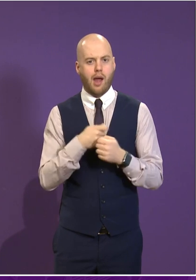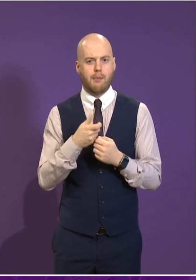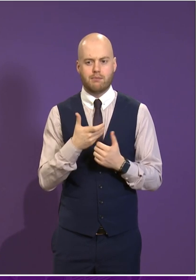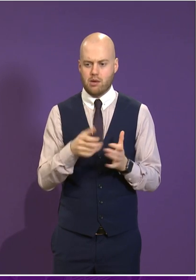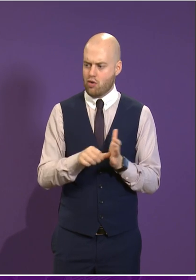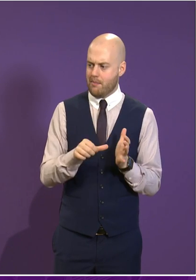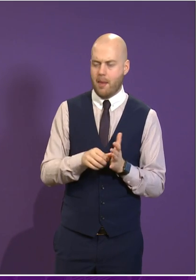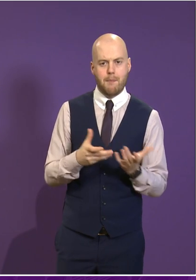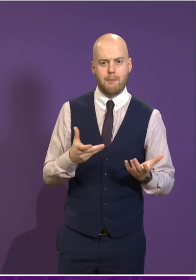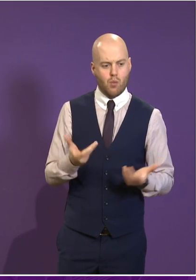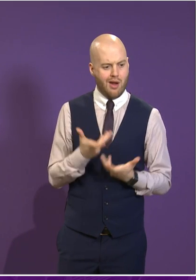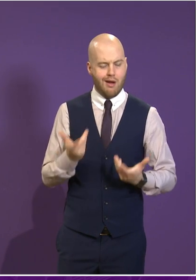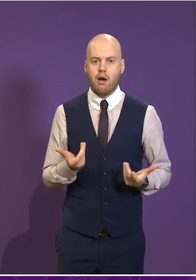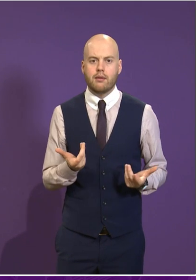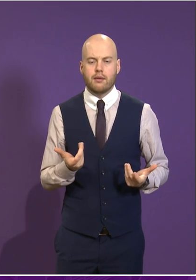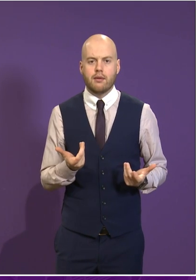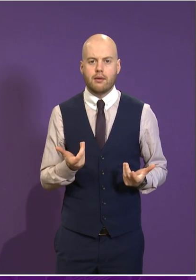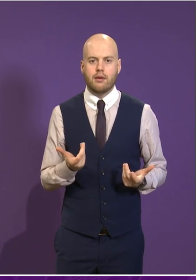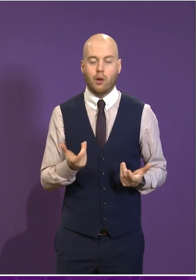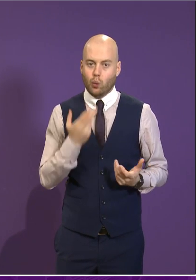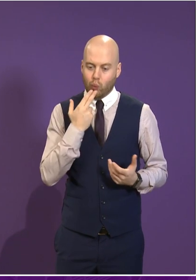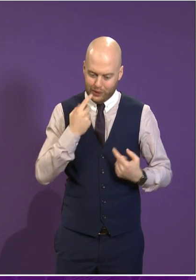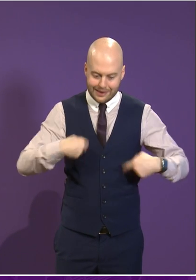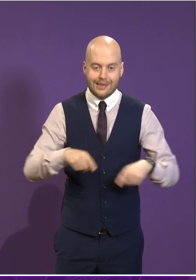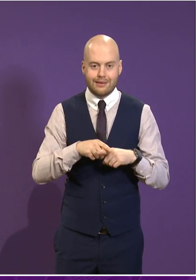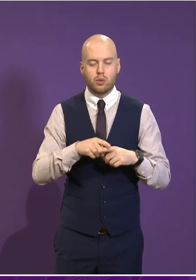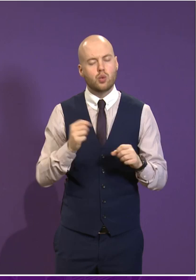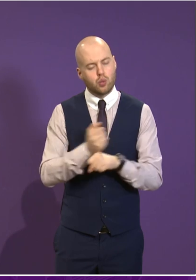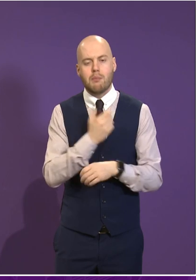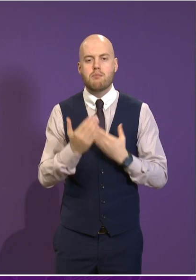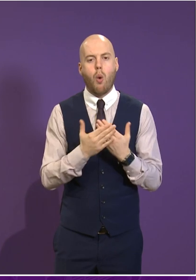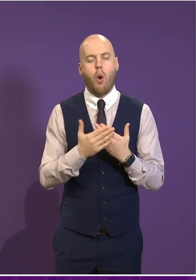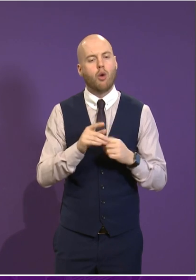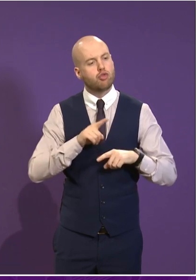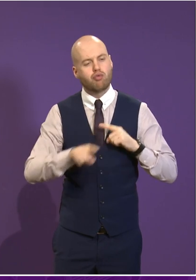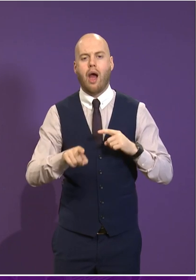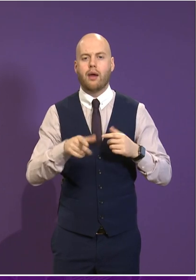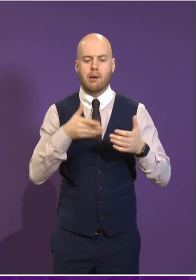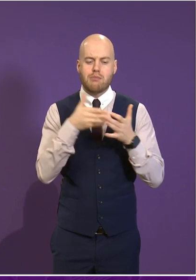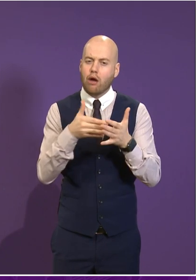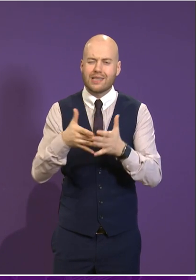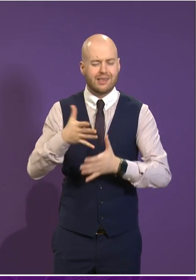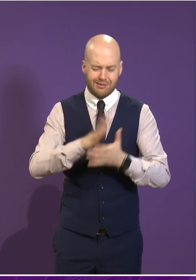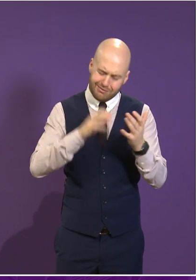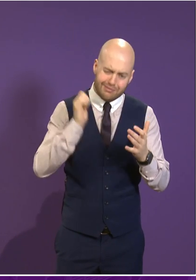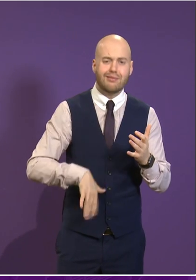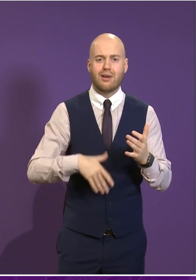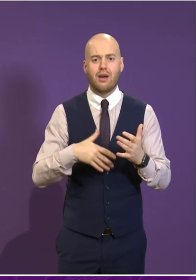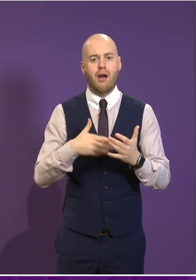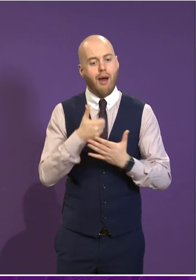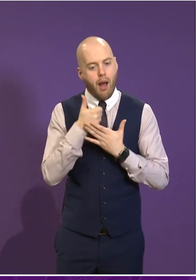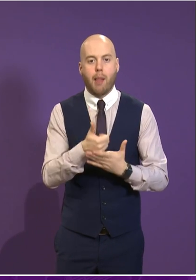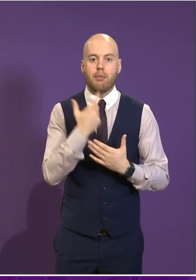us, that we all agree in the political classes that we need to do more to break those barriers down and to help young people who have so